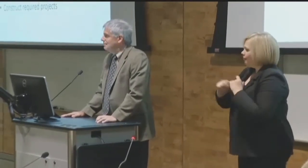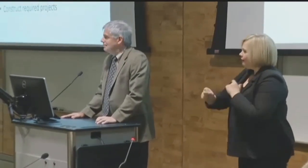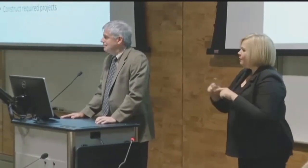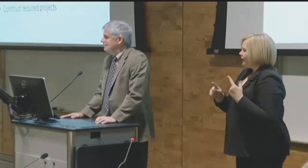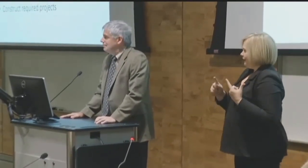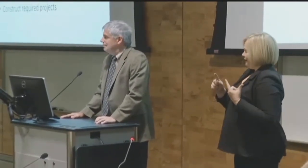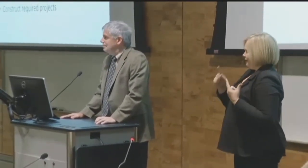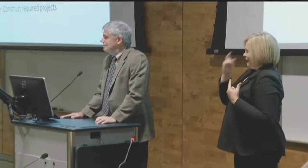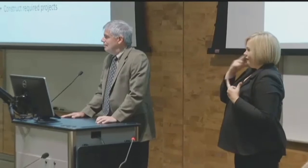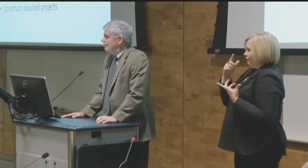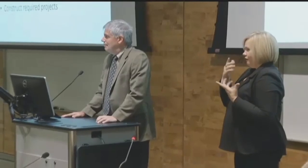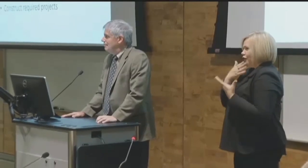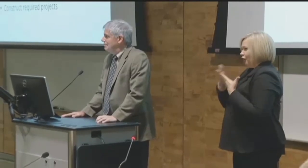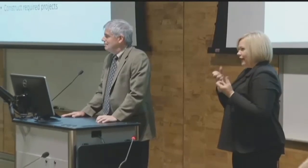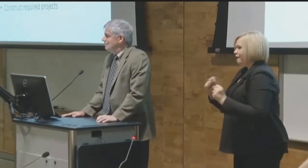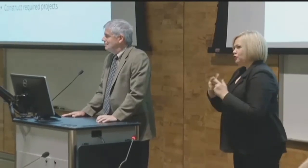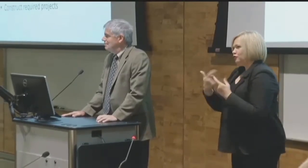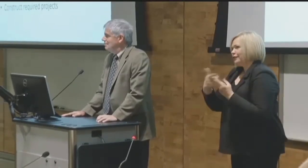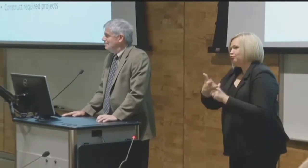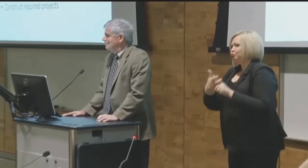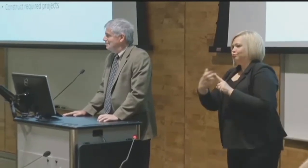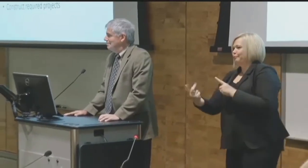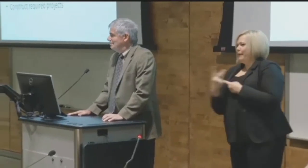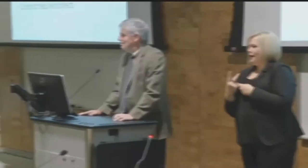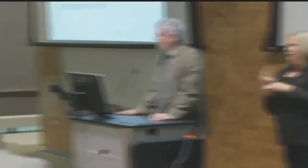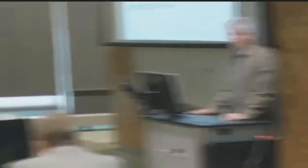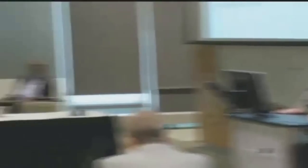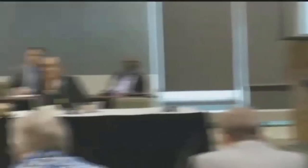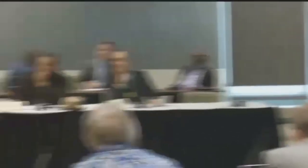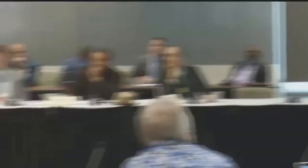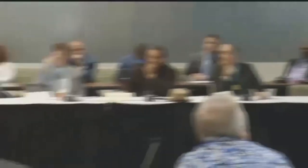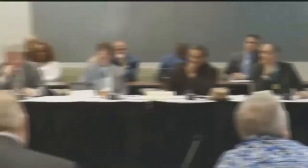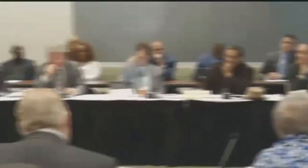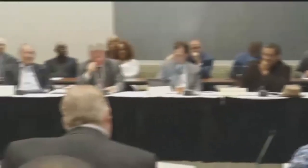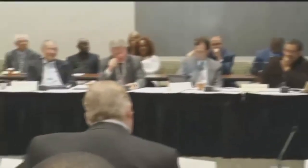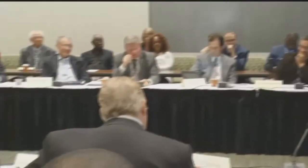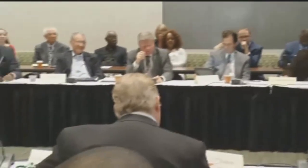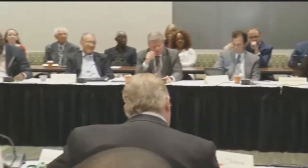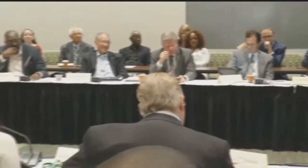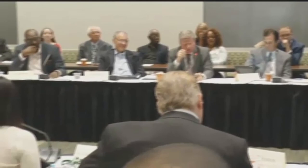if efforts were brought to the table to bring them back in as a customer. So I don't think he's working on that.